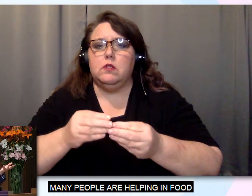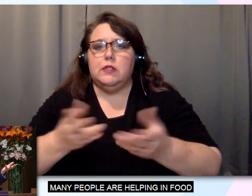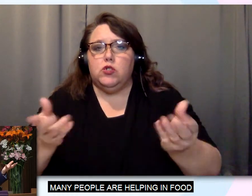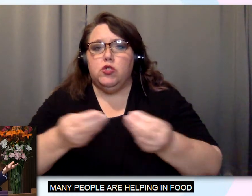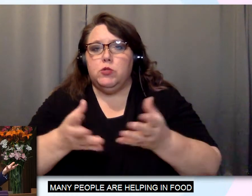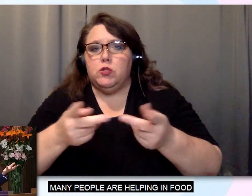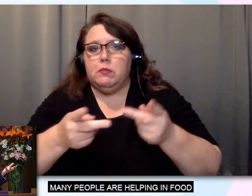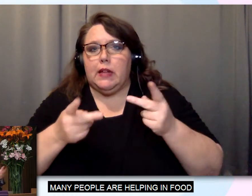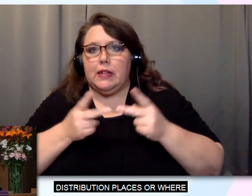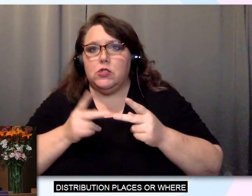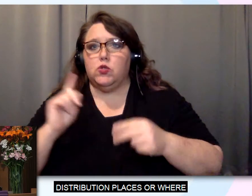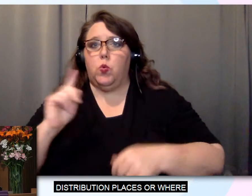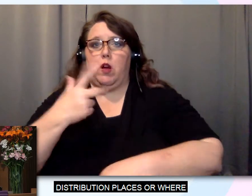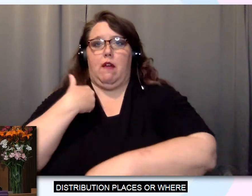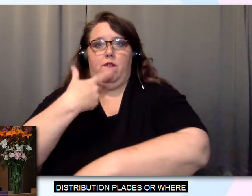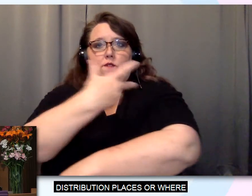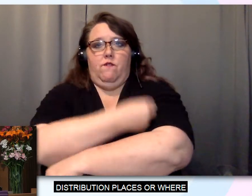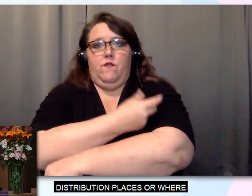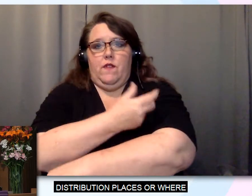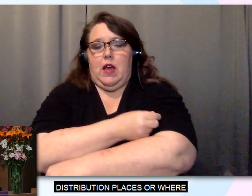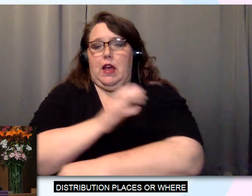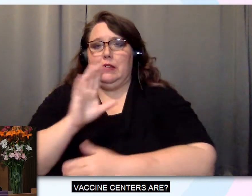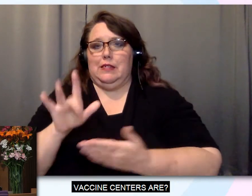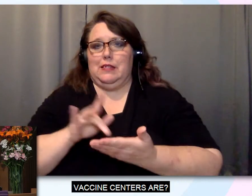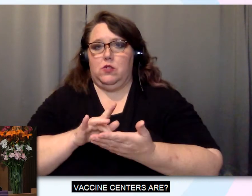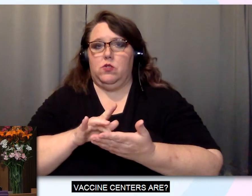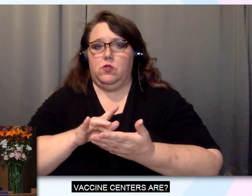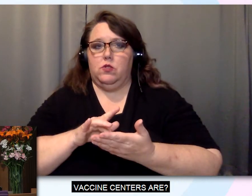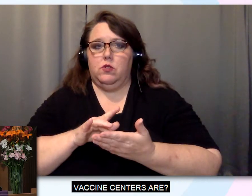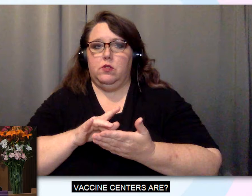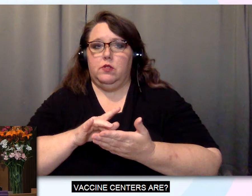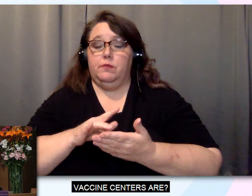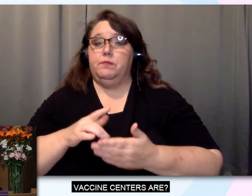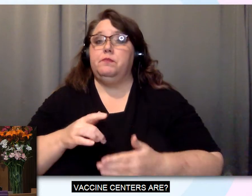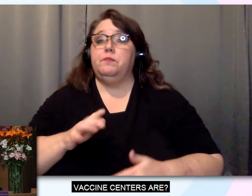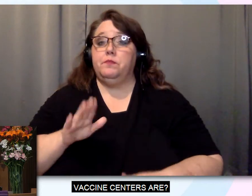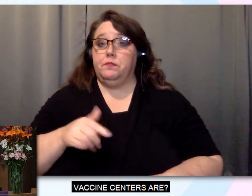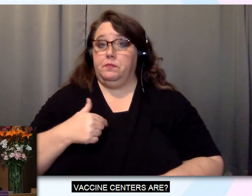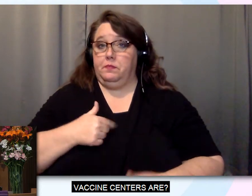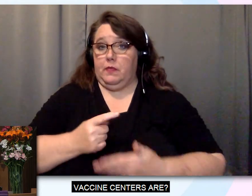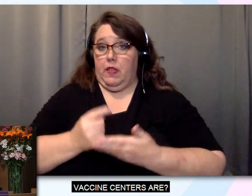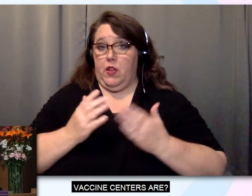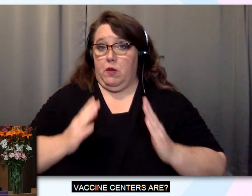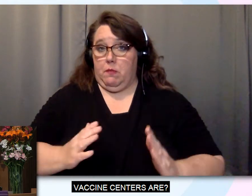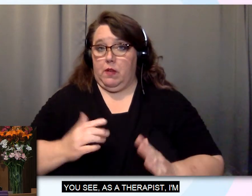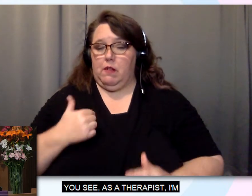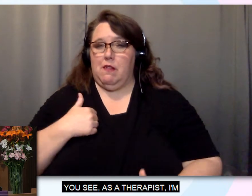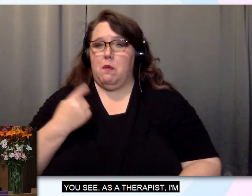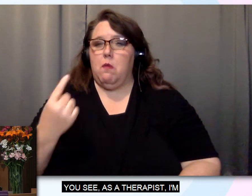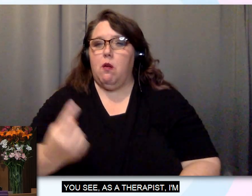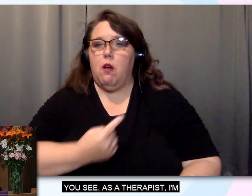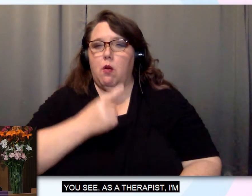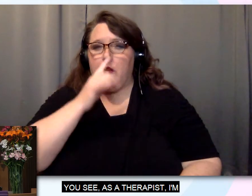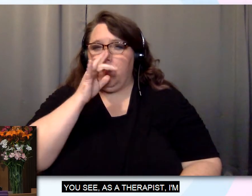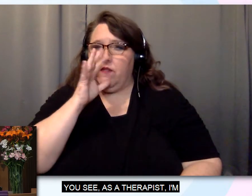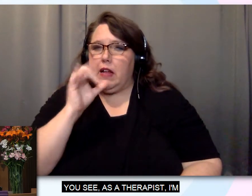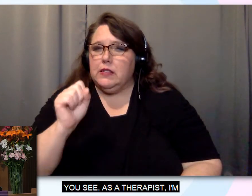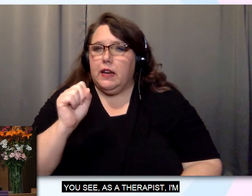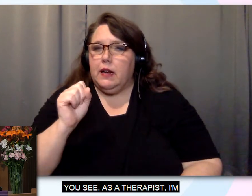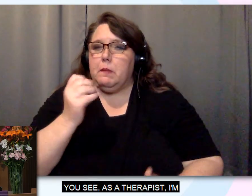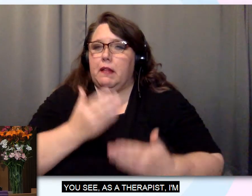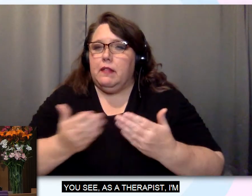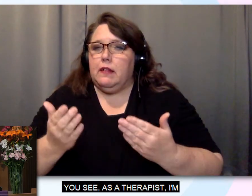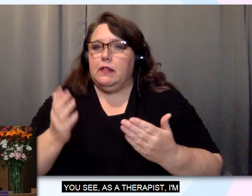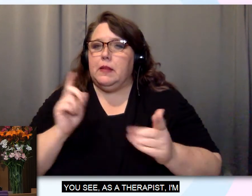food distribution places or where vaccine centers are? See, as a therapist, I'm always